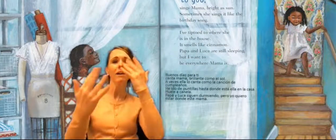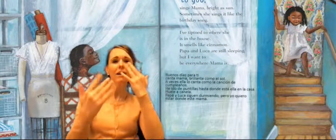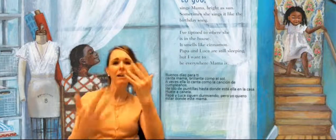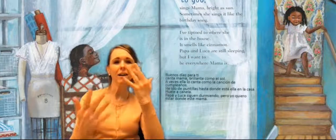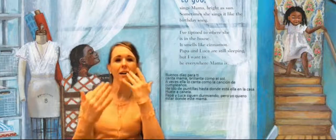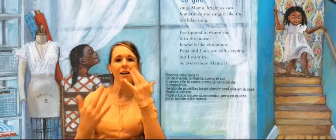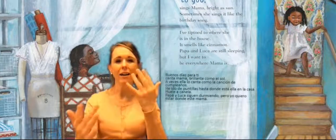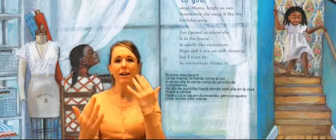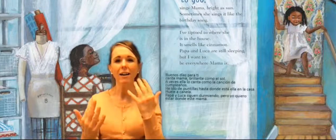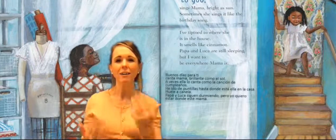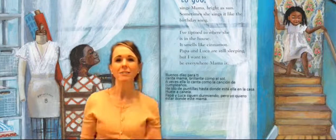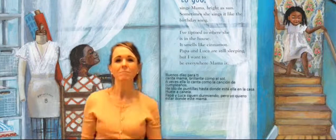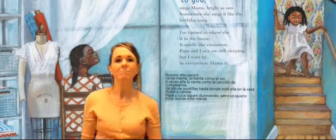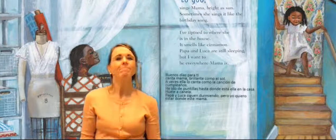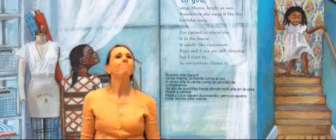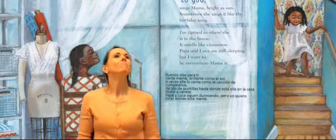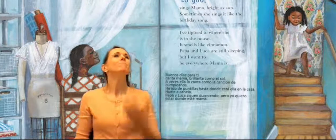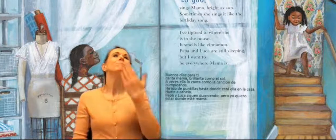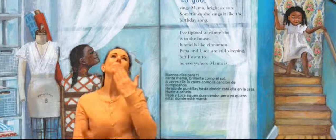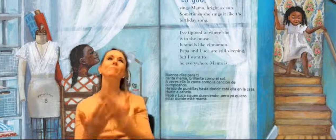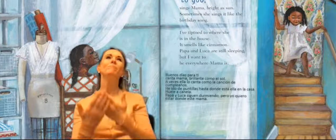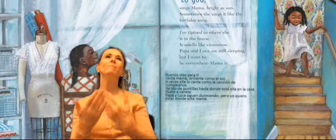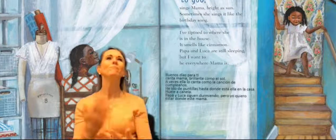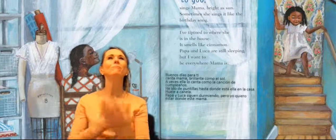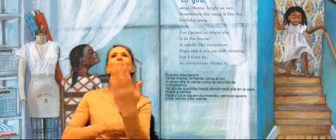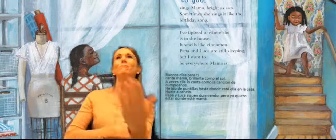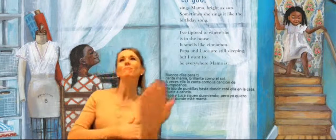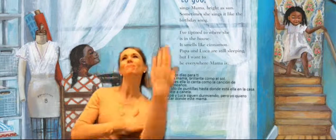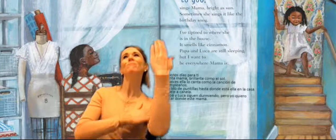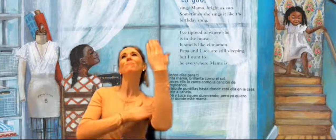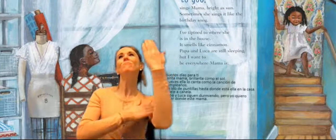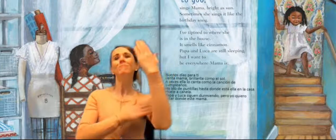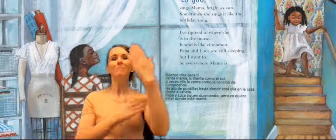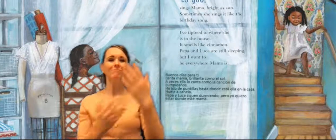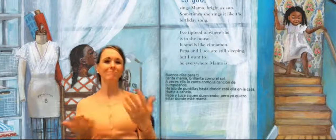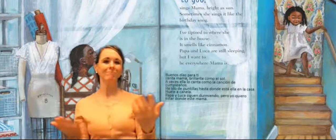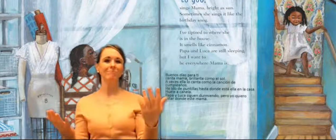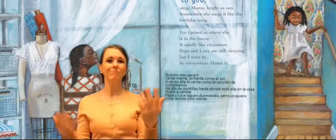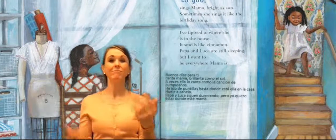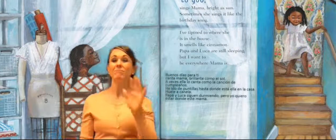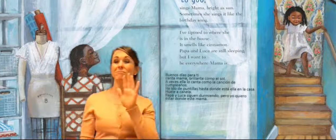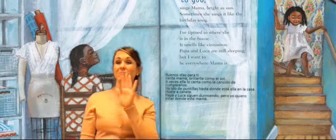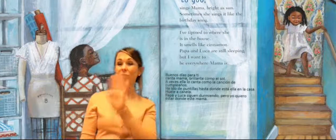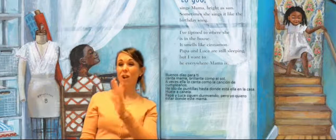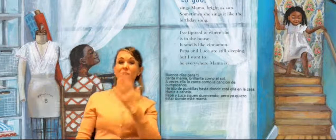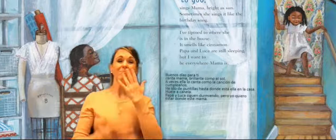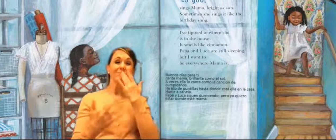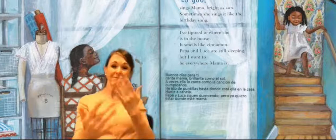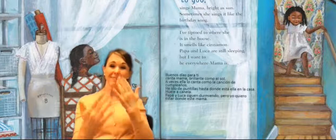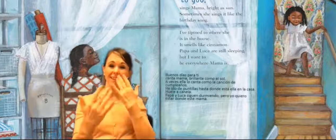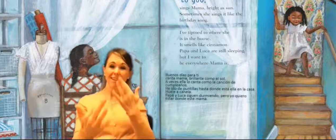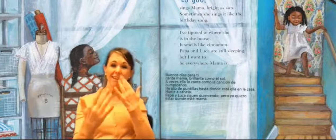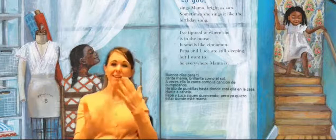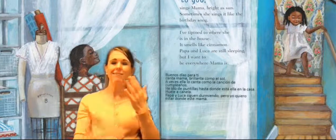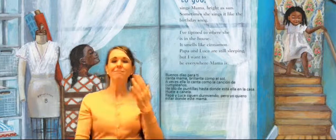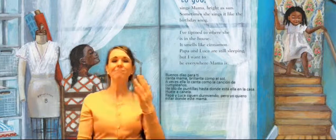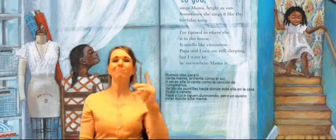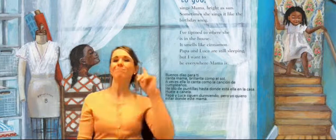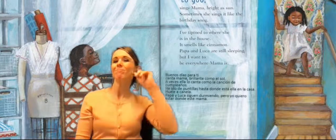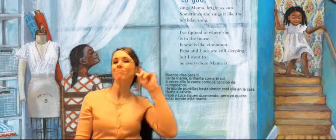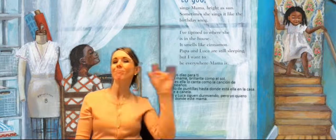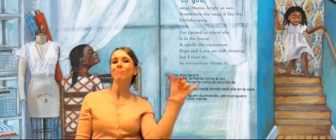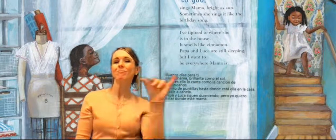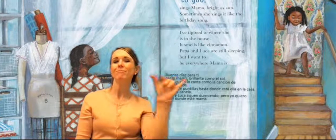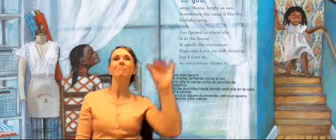Mama sits and sings. Good morning. Her